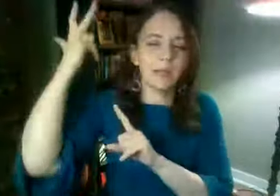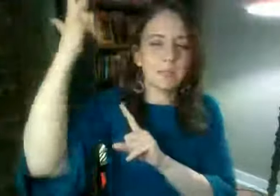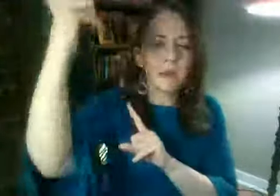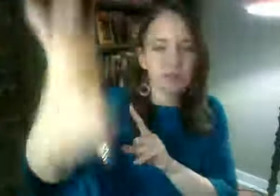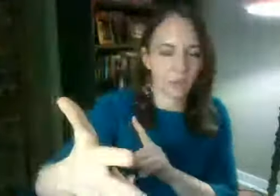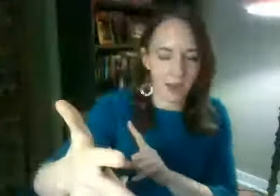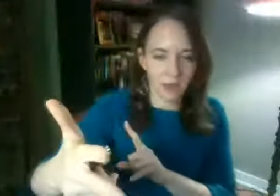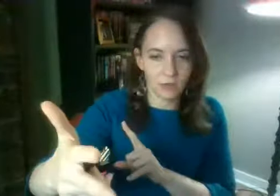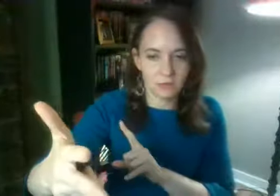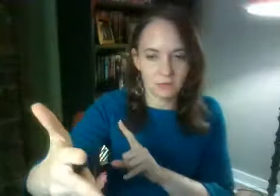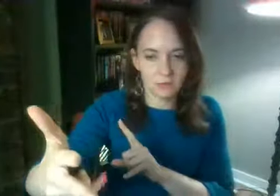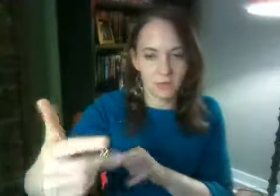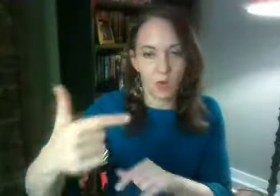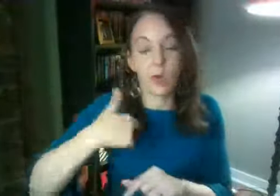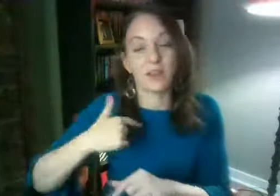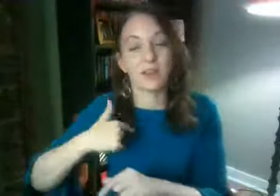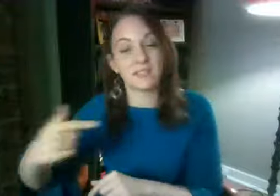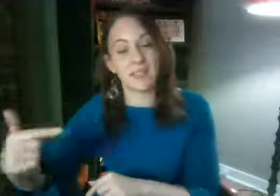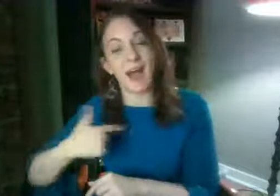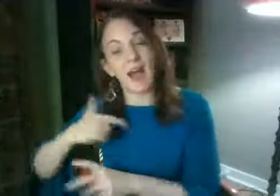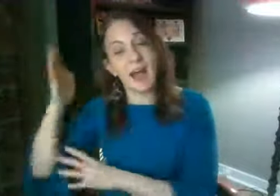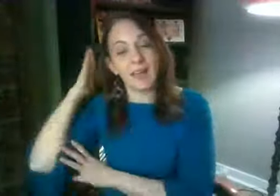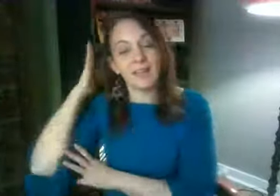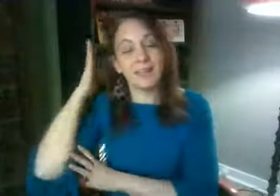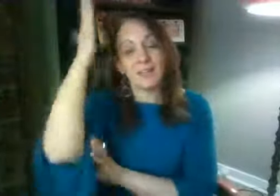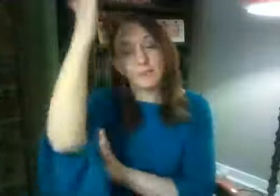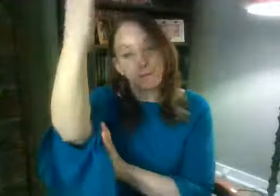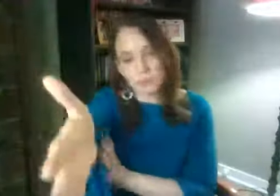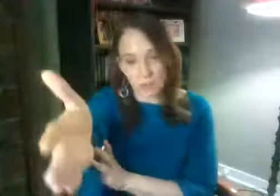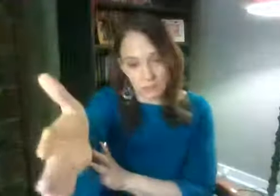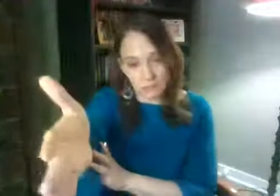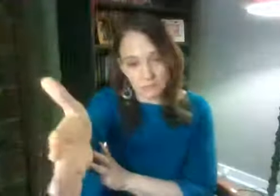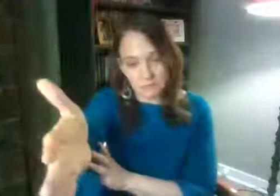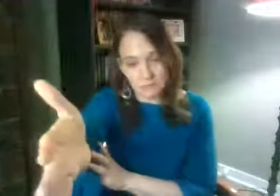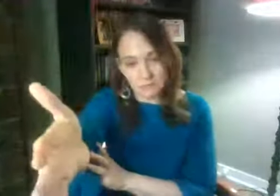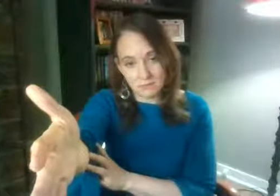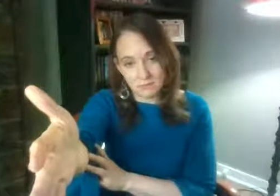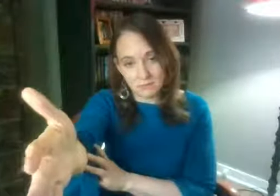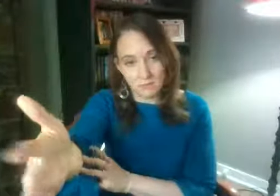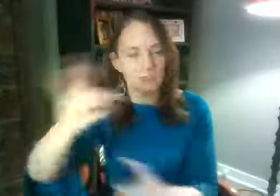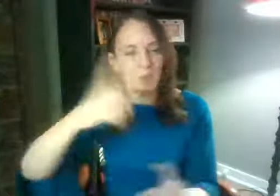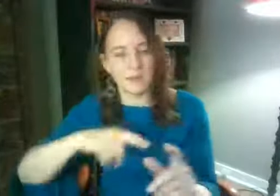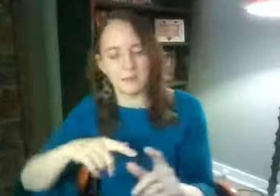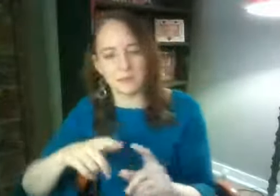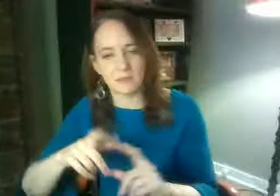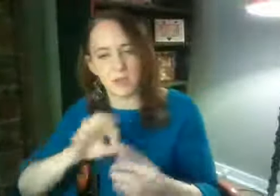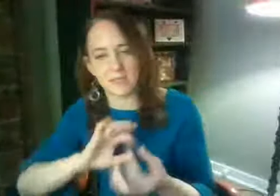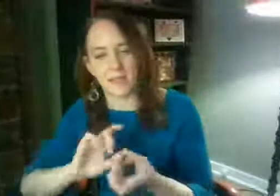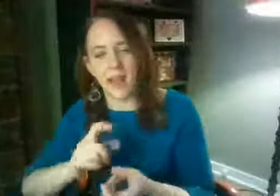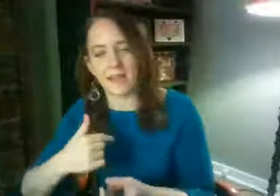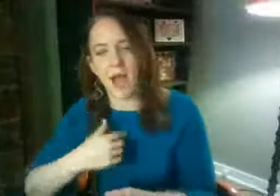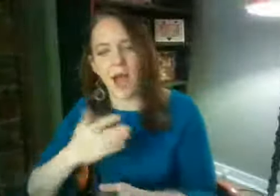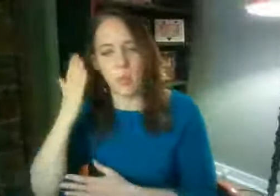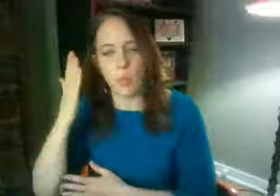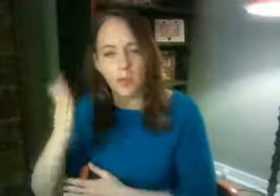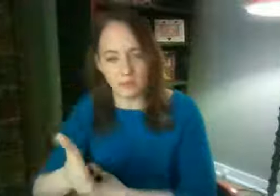3 months from now, or I could even say I in the future, which you might translate as I